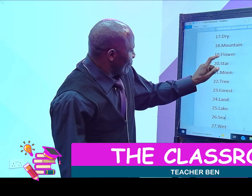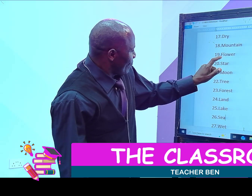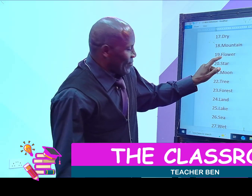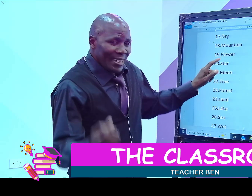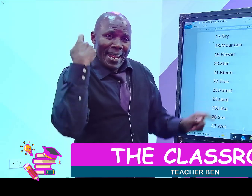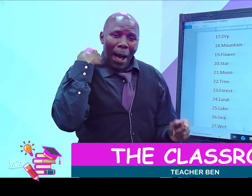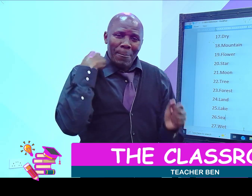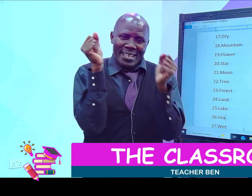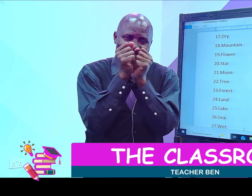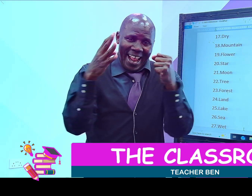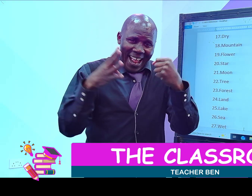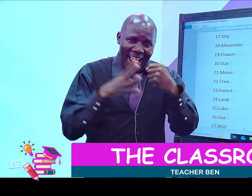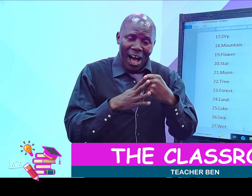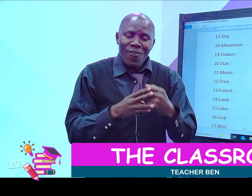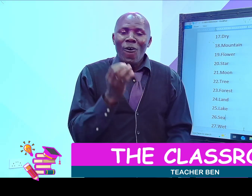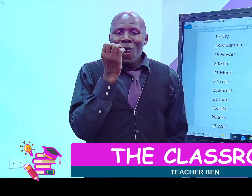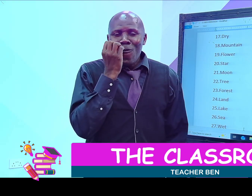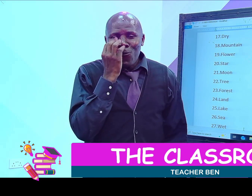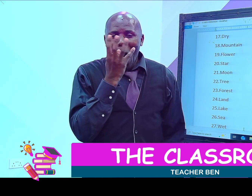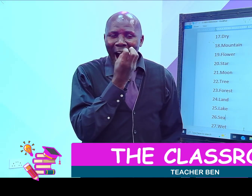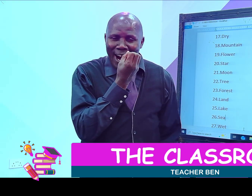Number 19, flower.